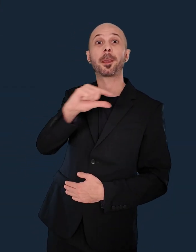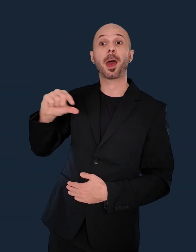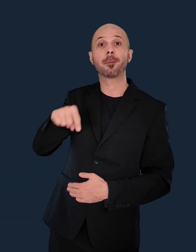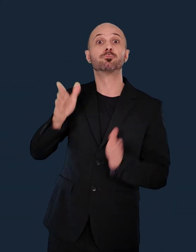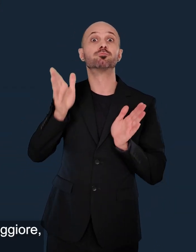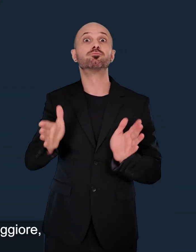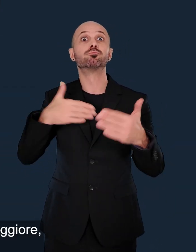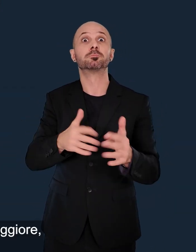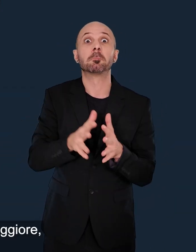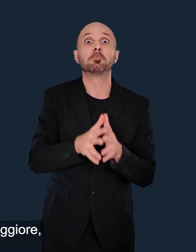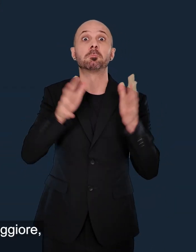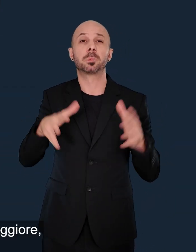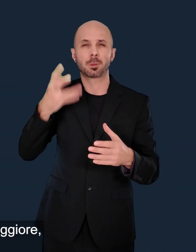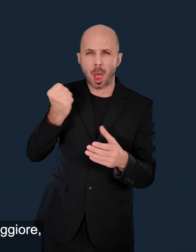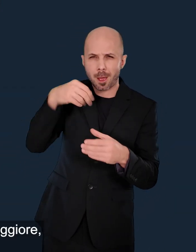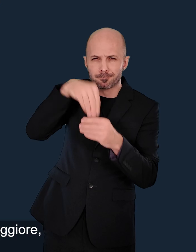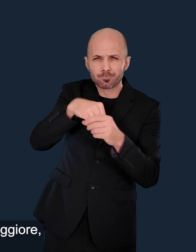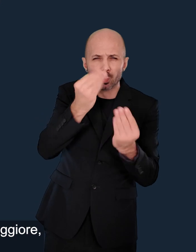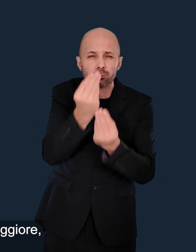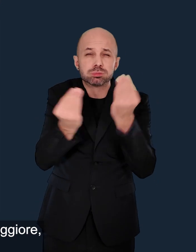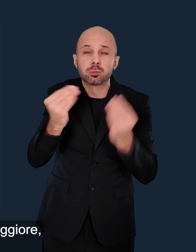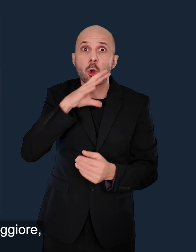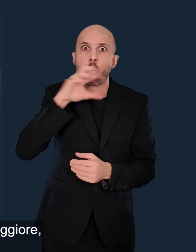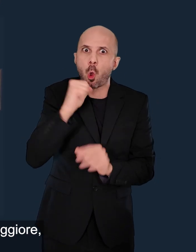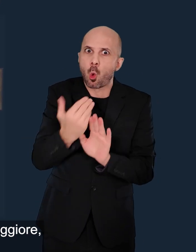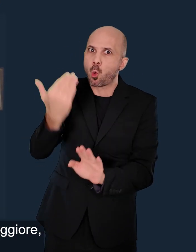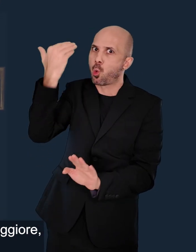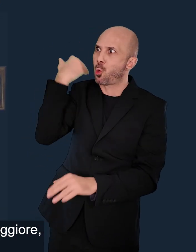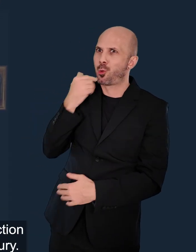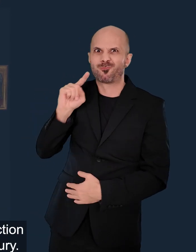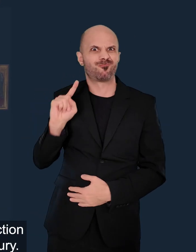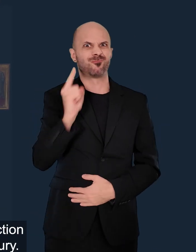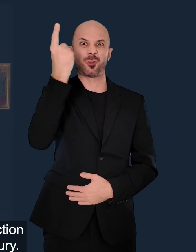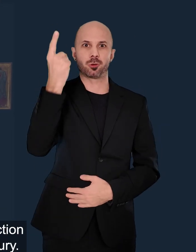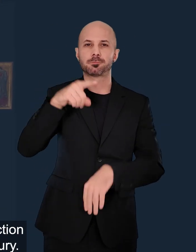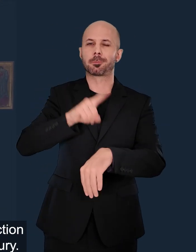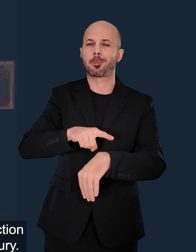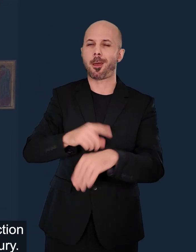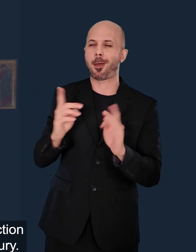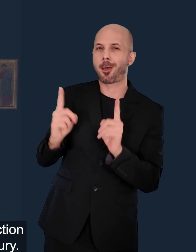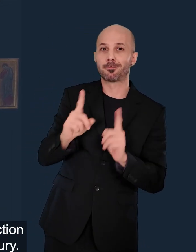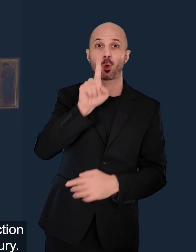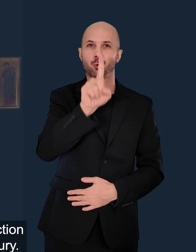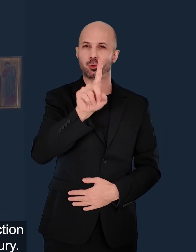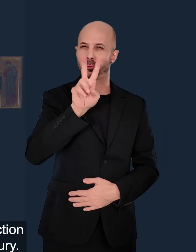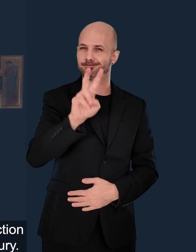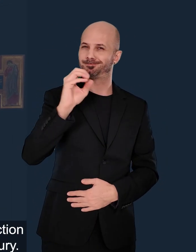You are now in room 1, also known as the Sala Maggiore, which houses the oldest works in the collection dating to the